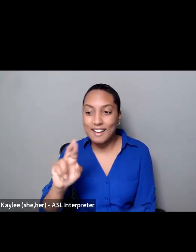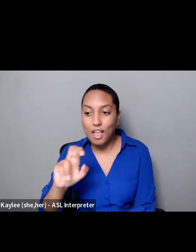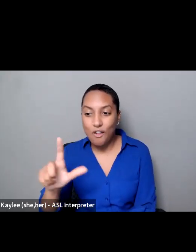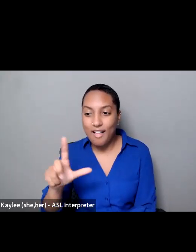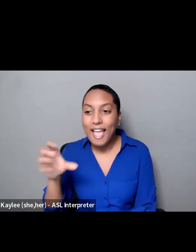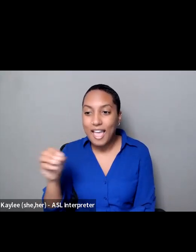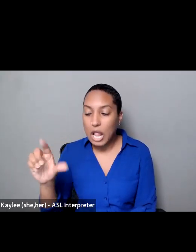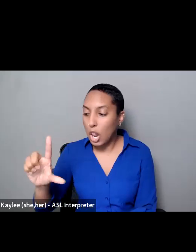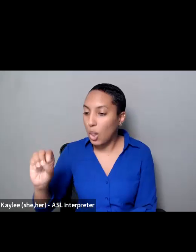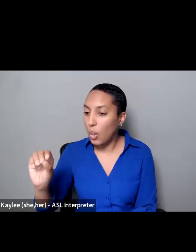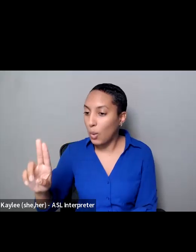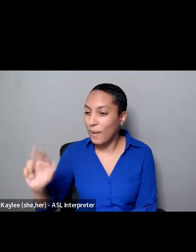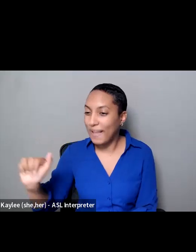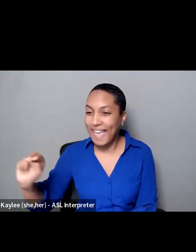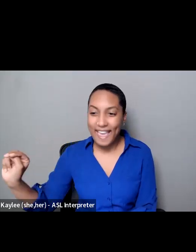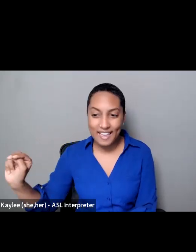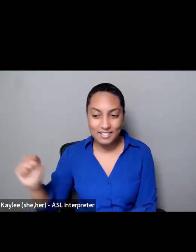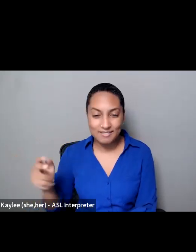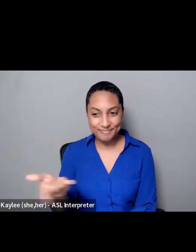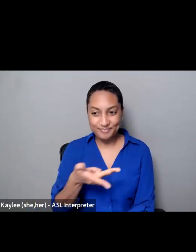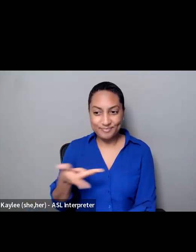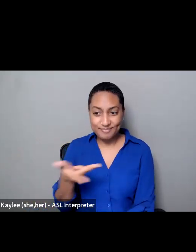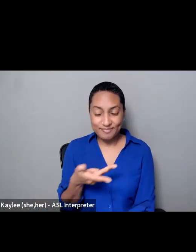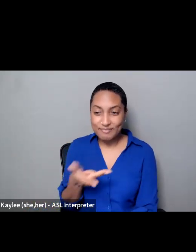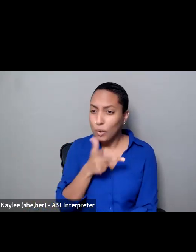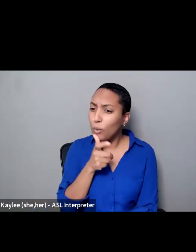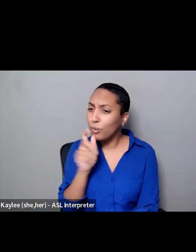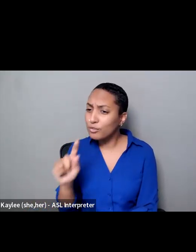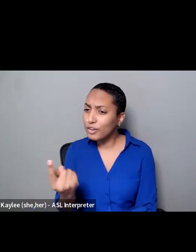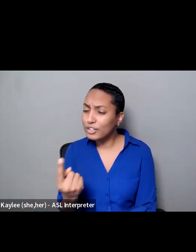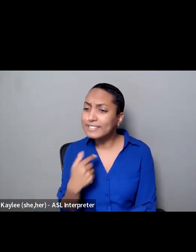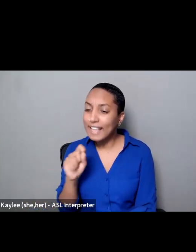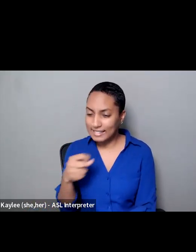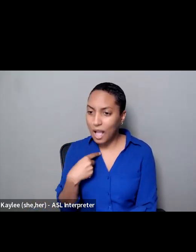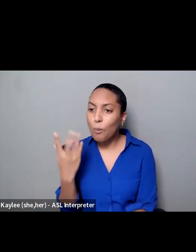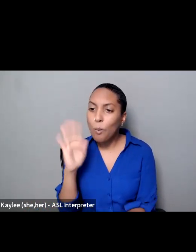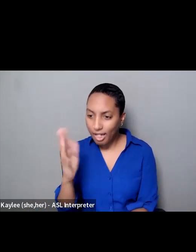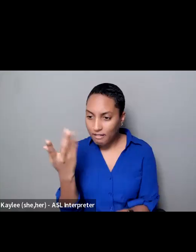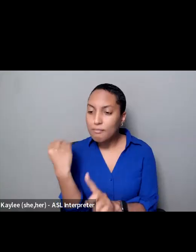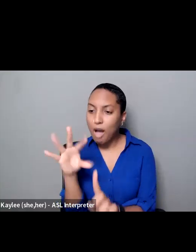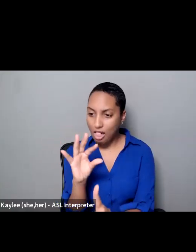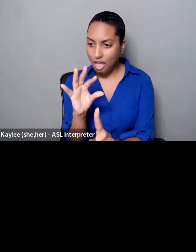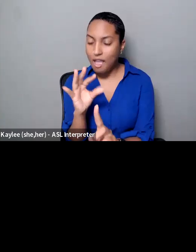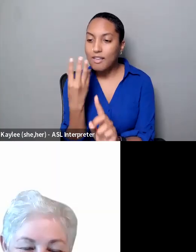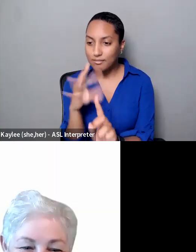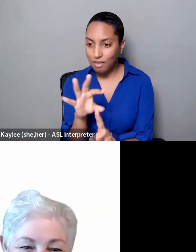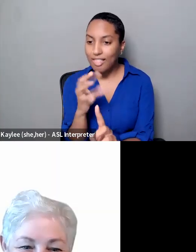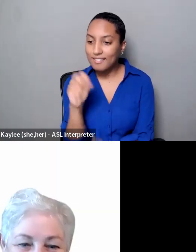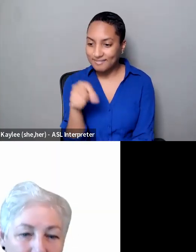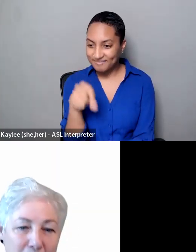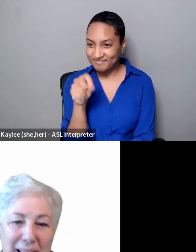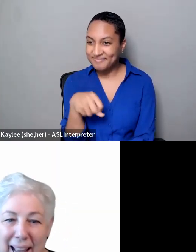let them take it away. Whoever is going to speak first, I'm going to have you, and I'm going to spotlight you, Paula, so that everyone can see